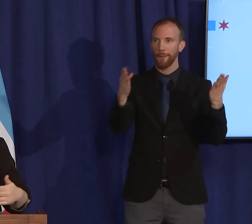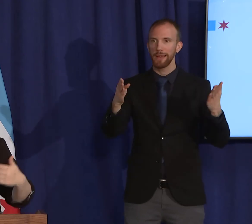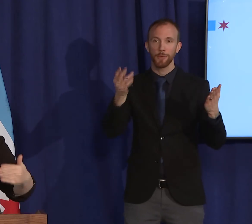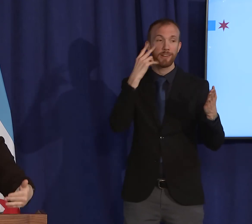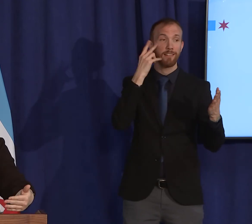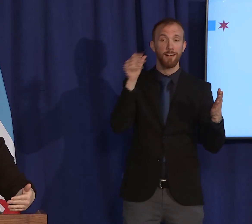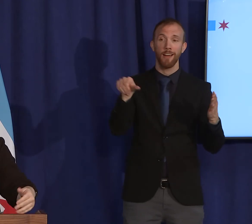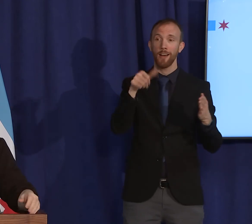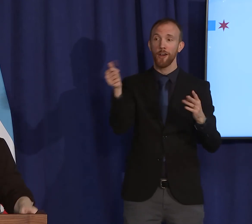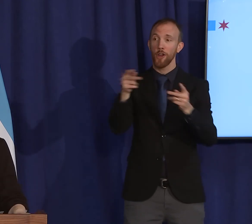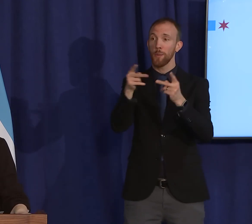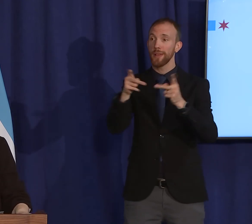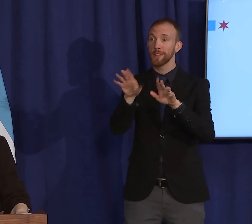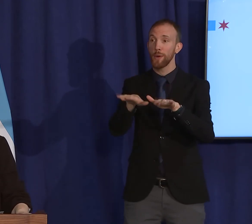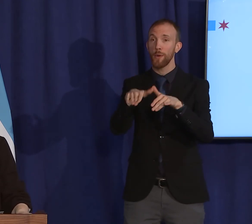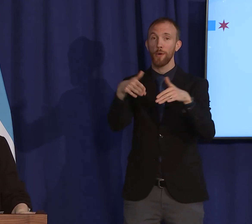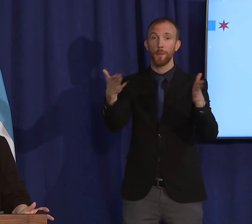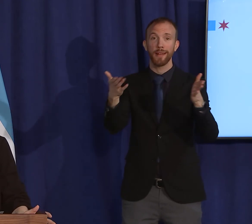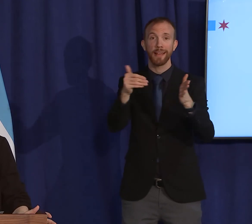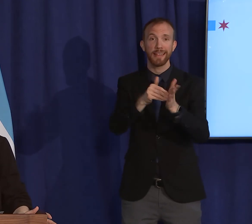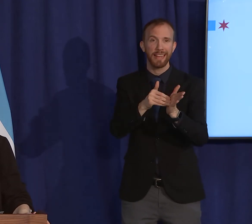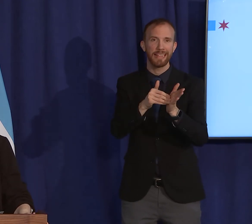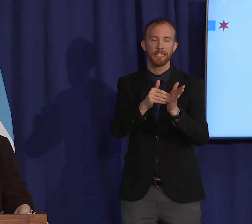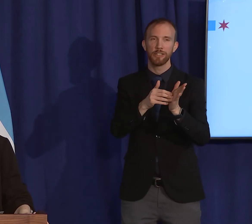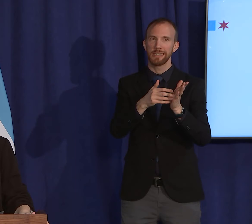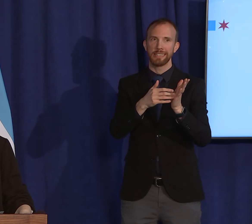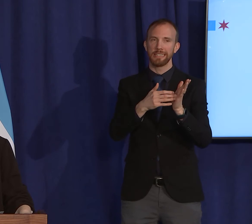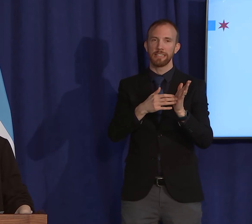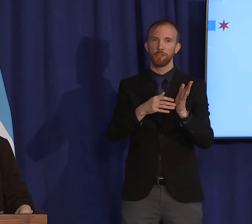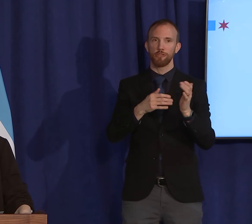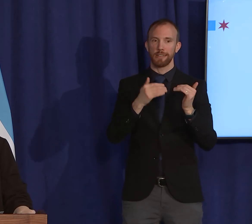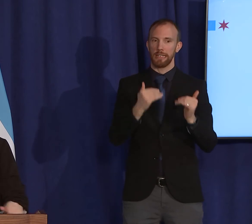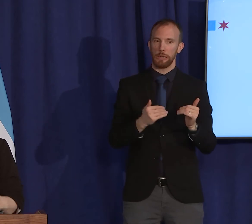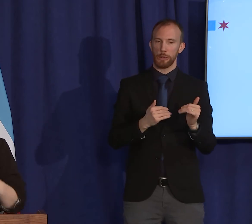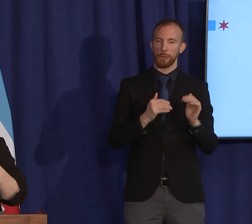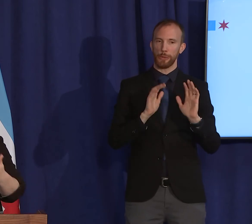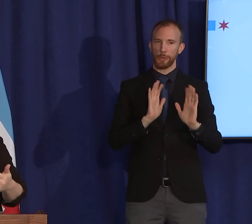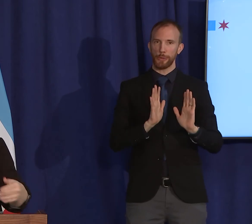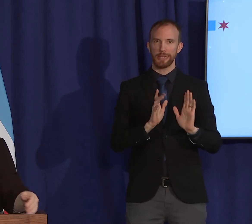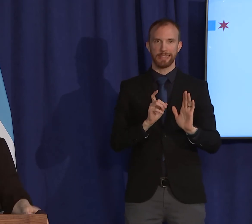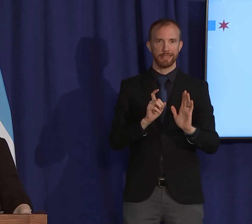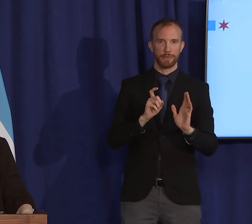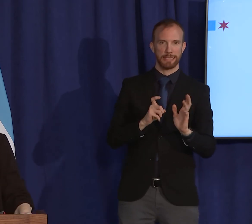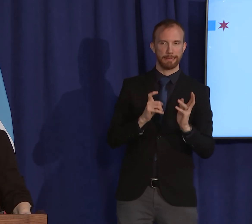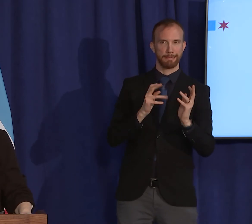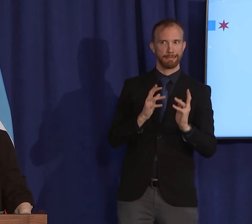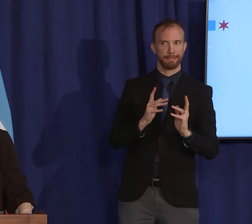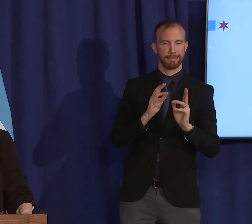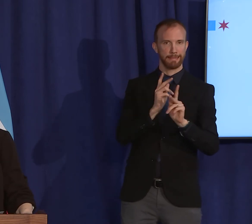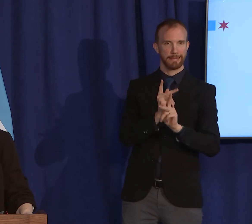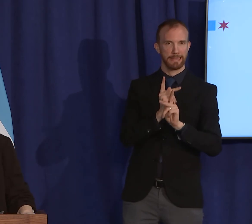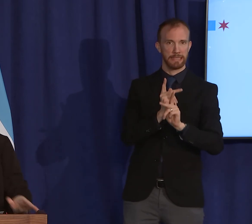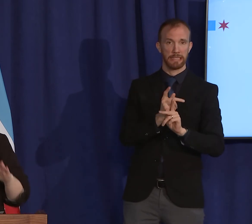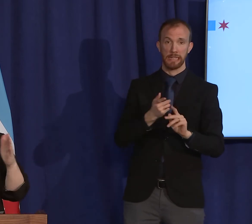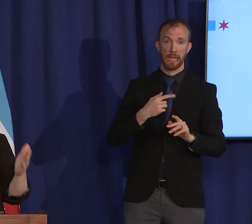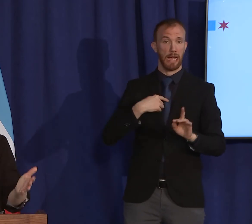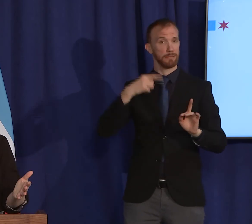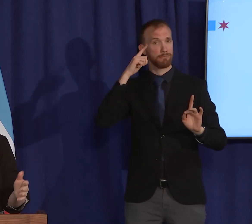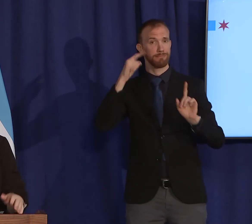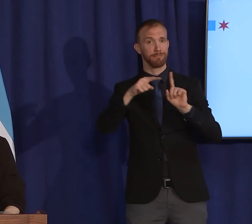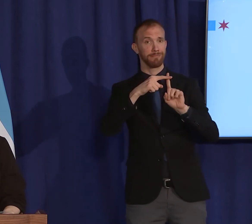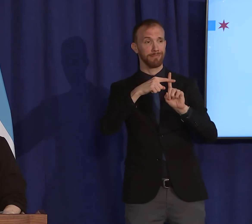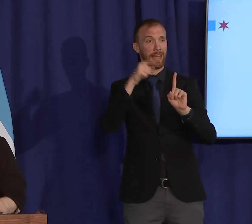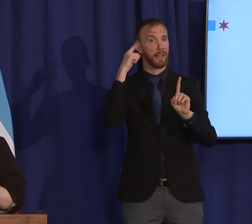we're just jumping the gun a little bit. I am very optimistic, like I said, that by the summer, we're going to be in good shape here. I always have to put a